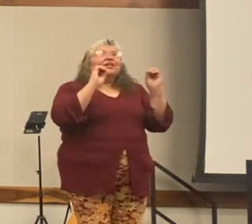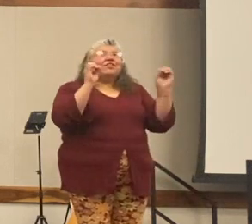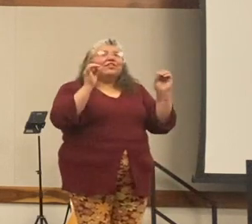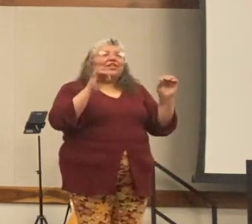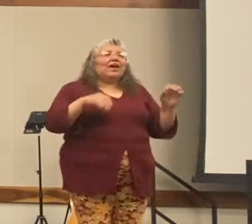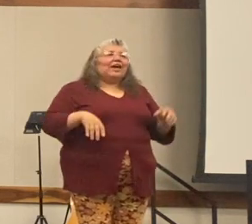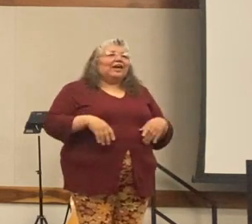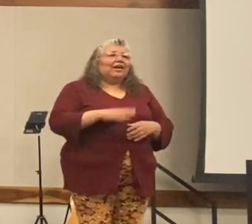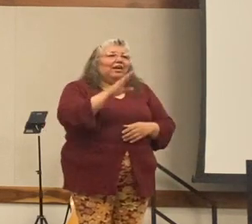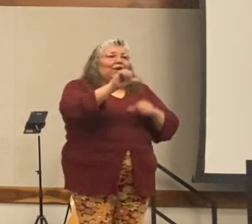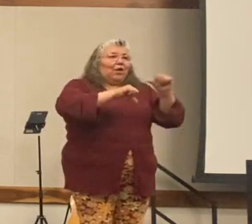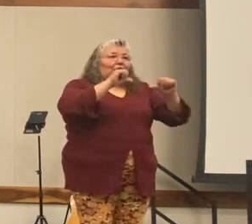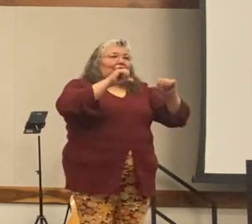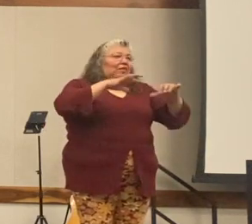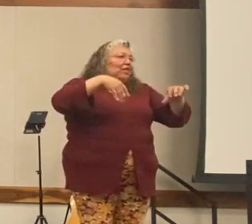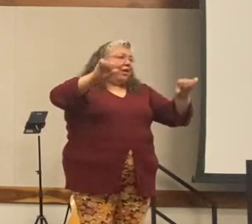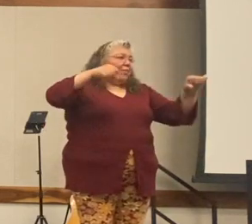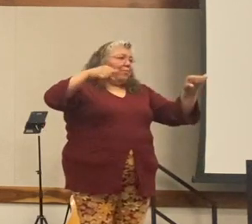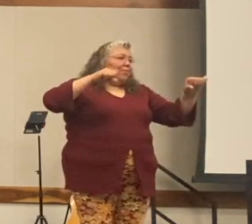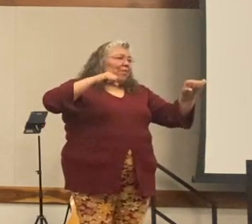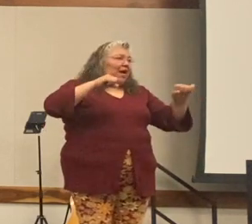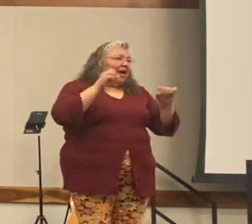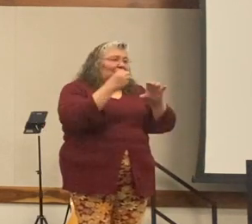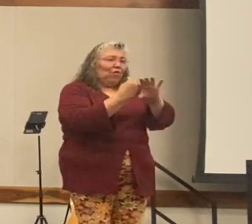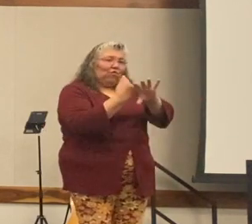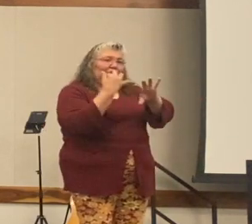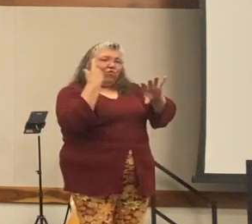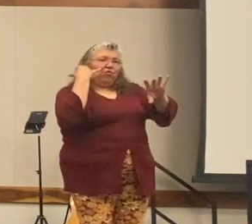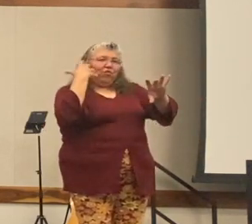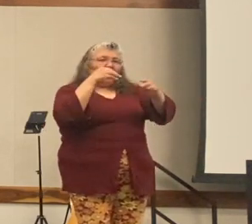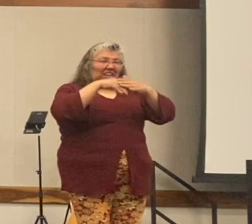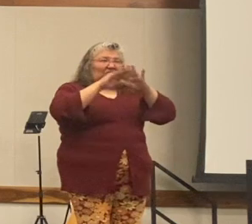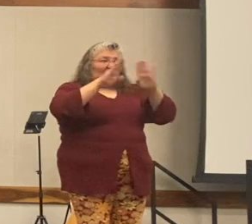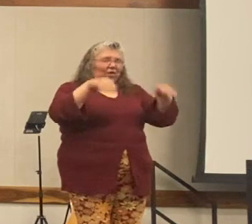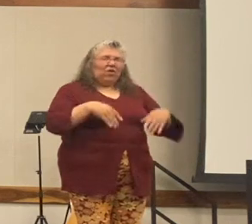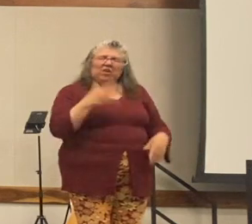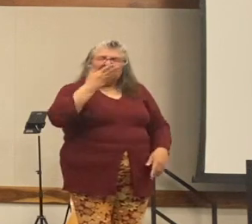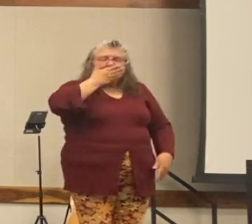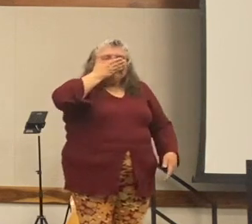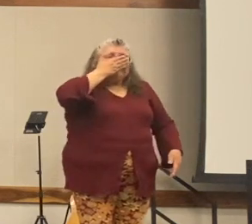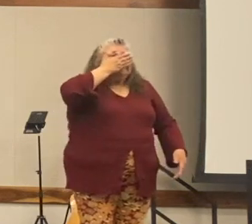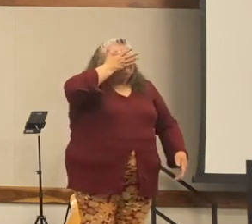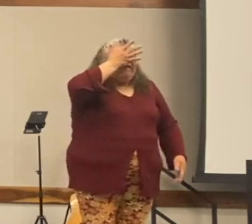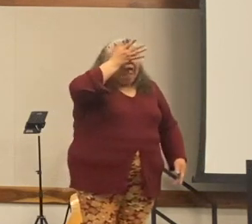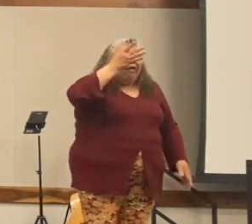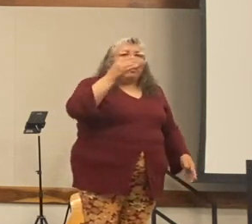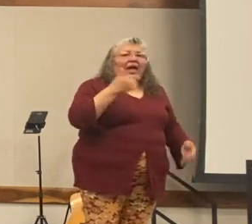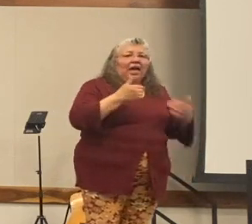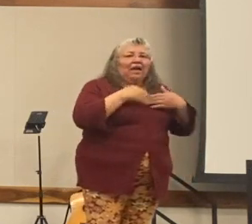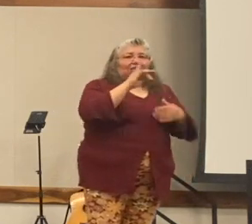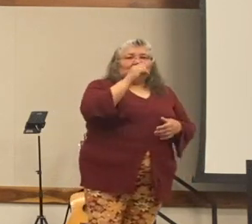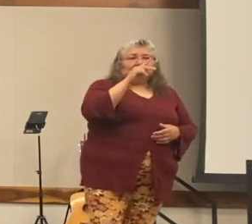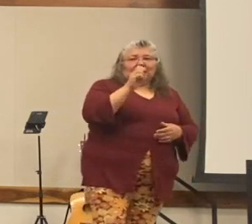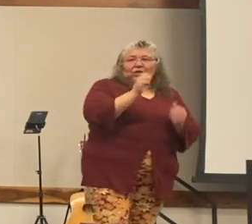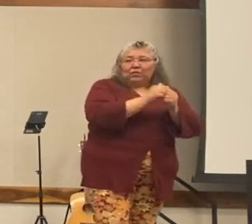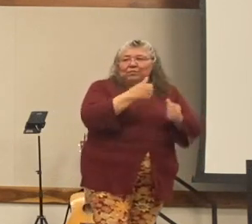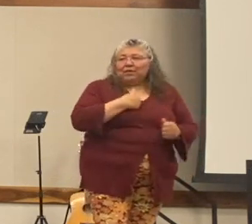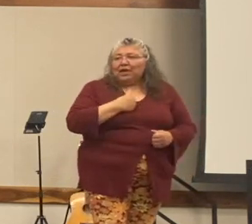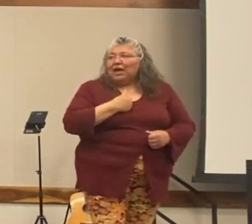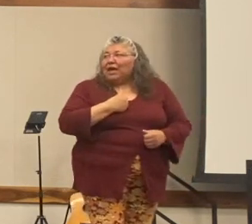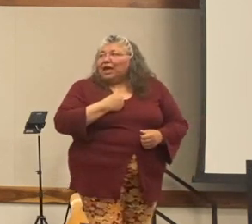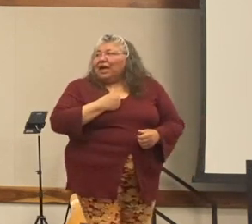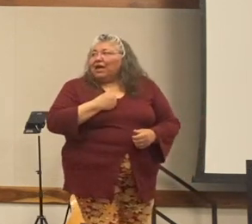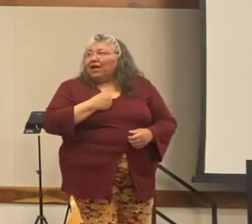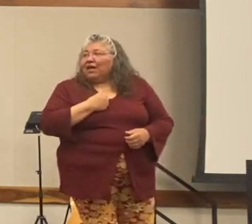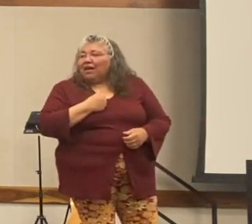bike exhaust in the house, right? So good. And, you know, I have Jacob with me, so I steal